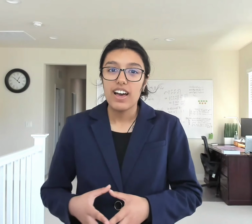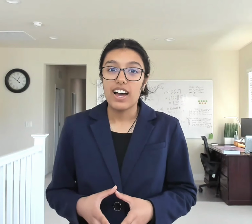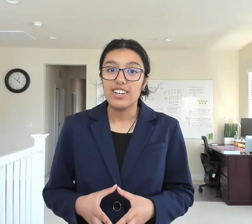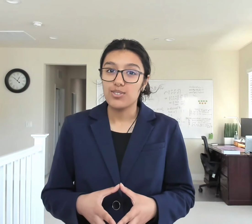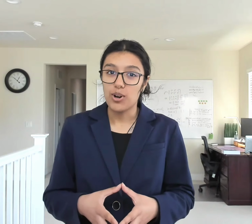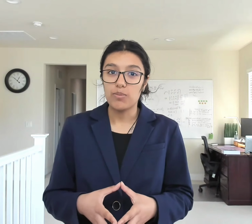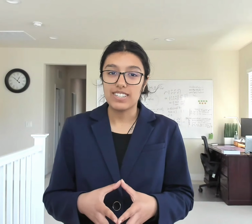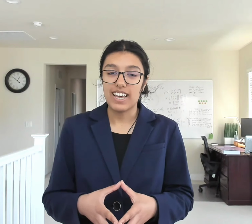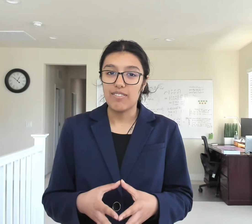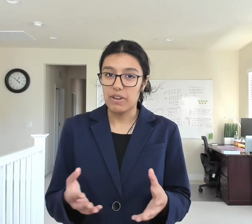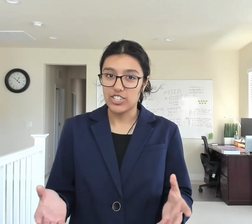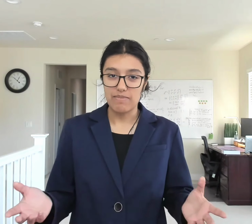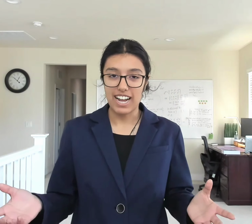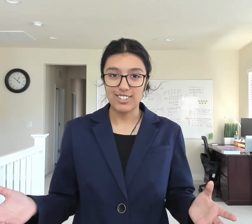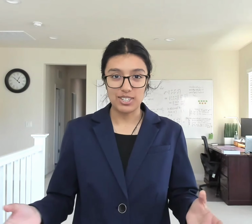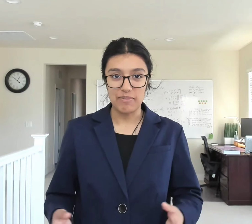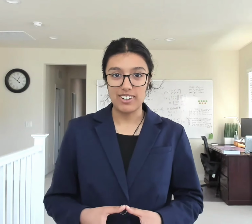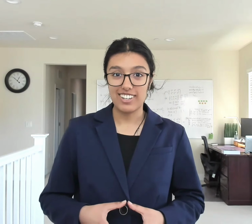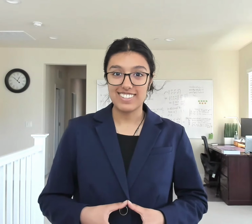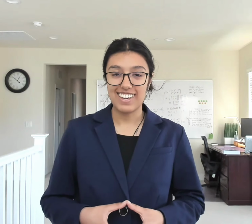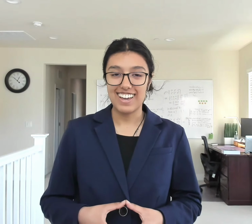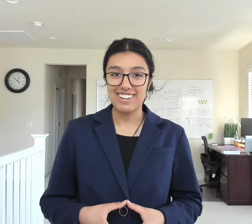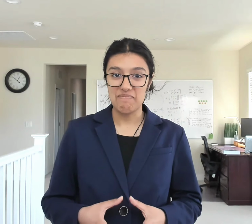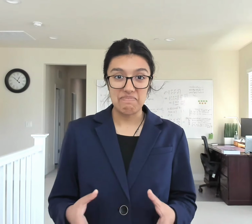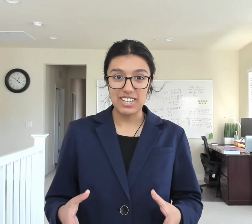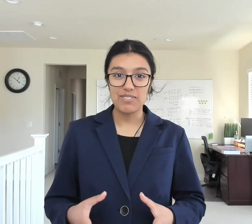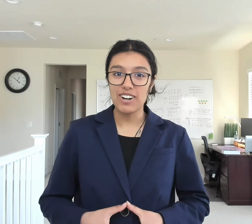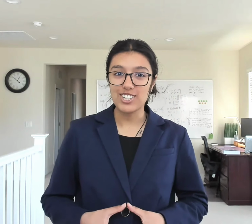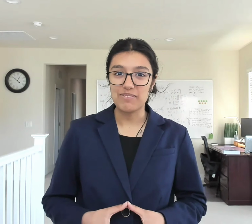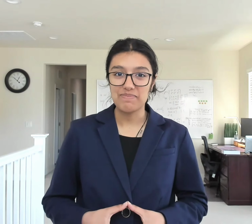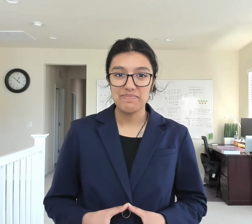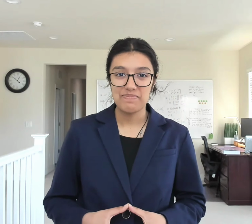demo. I do hope this can have a major impact on communities. And thank you for watching.